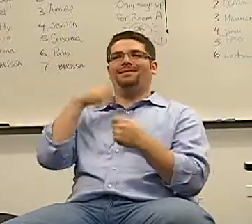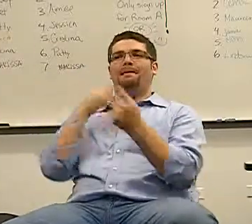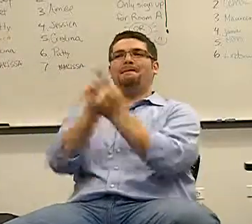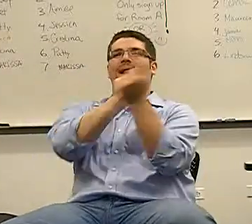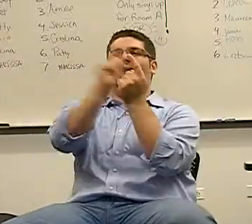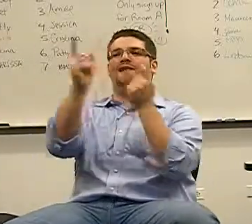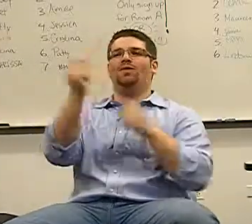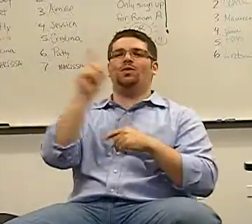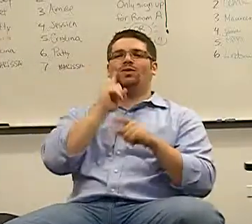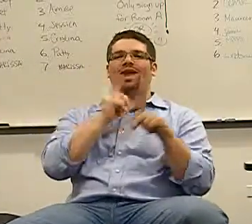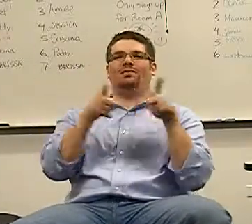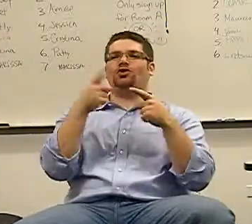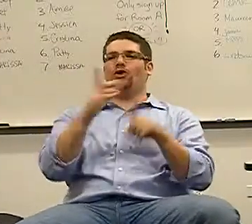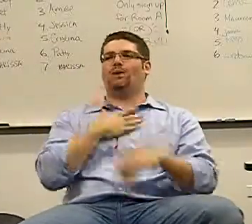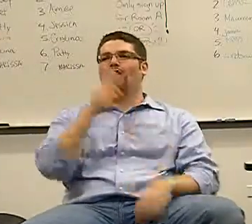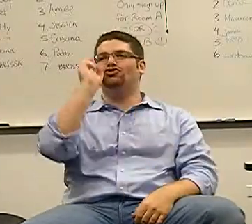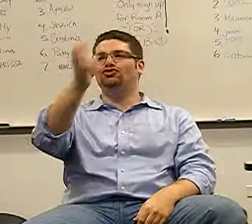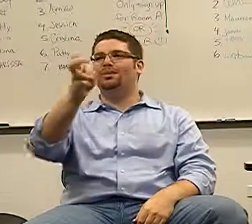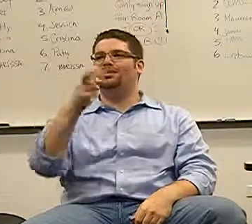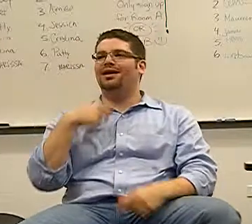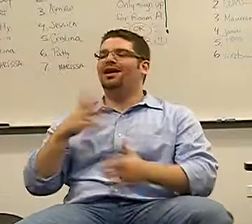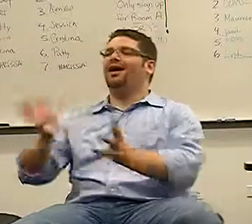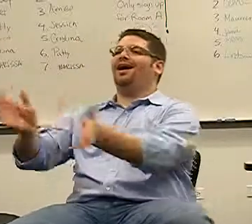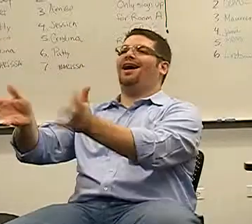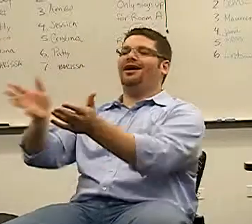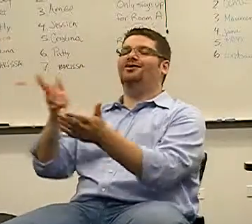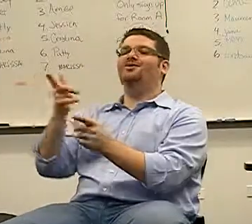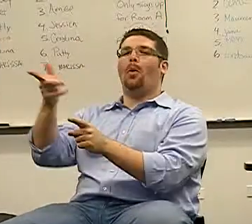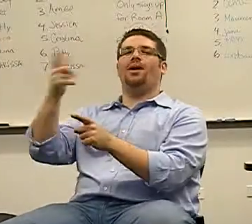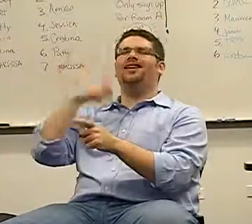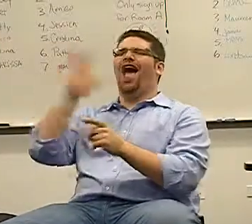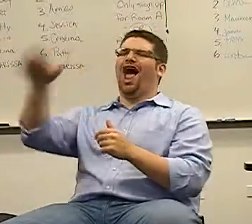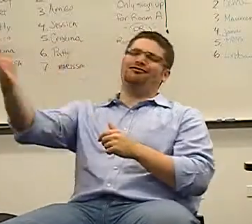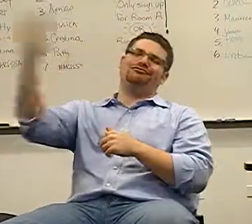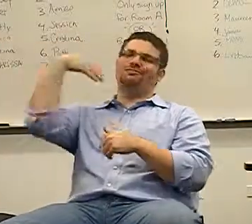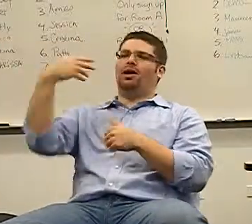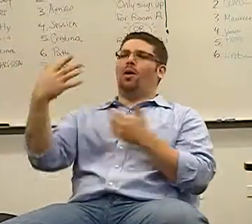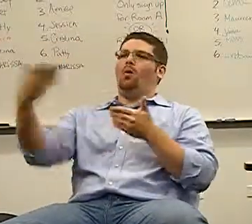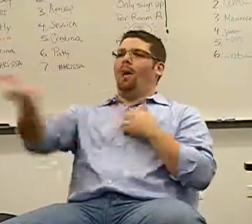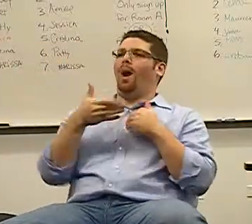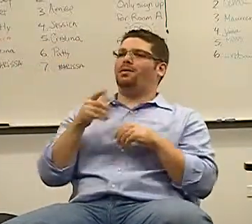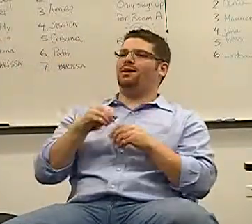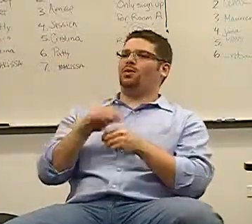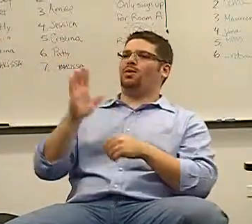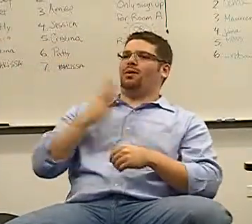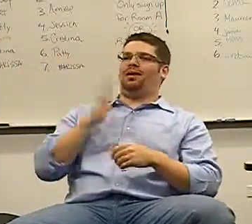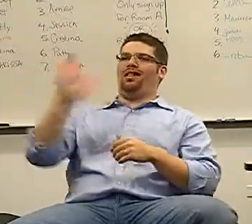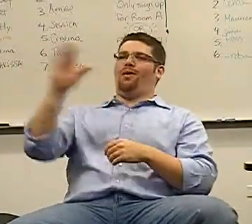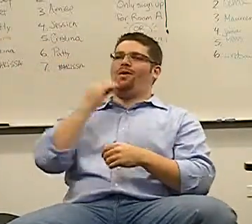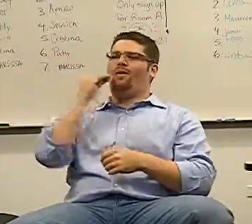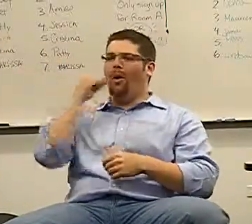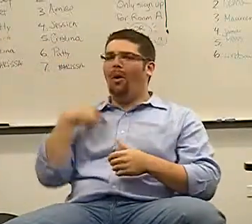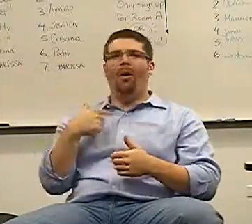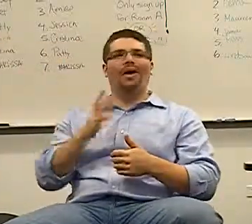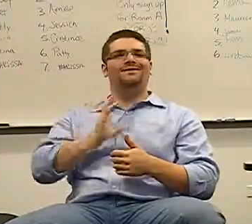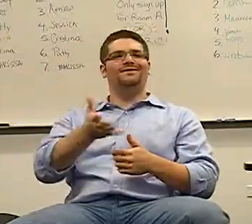We did know a few people from being there before, which would make the trip that much more enjoyable. We enjoyed the conversation. They were welcoming.